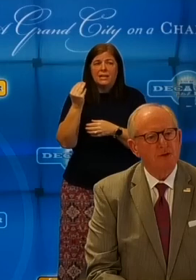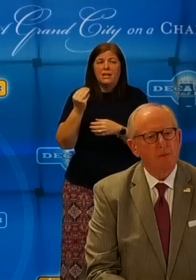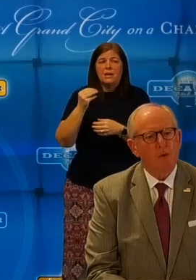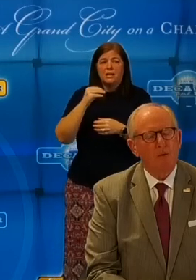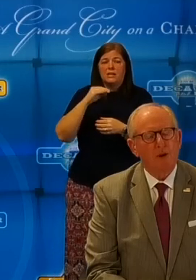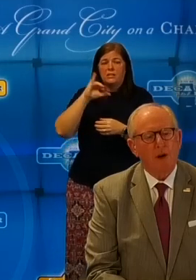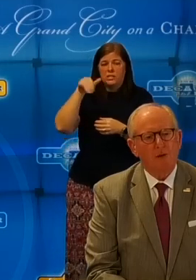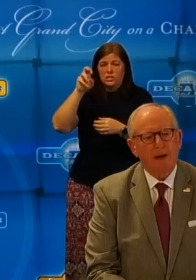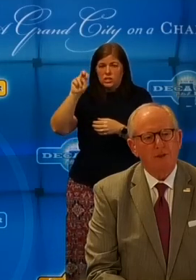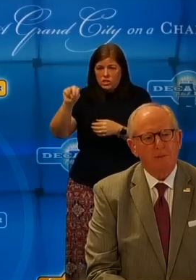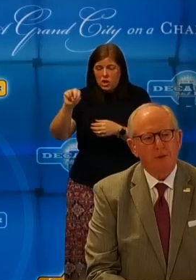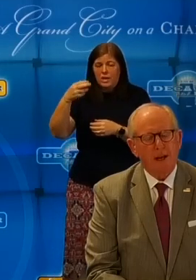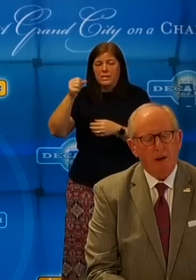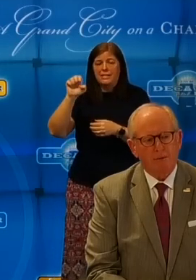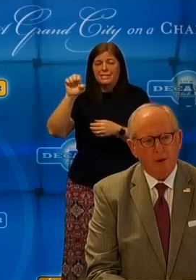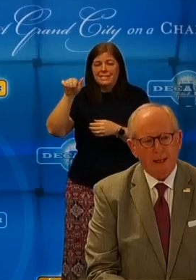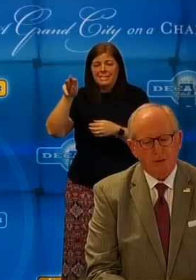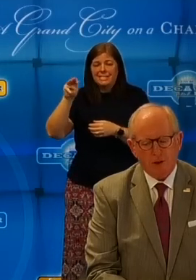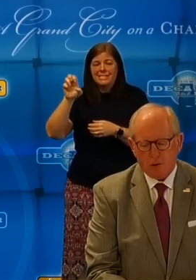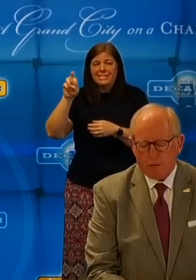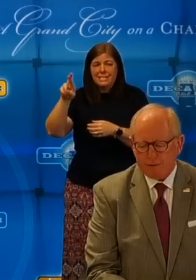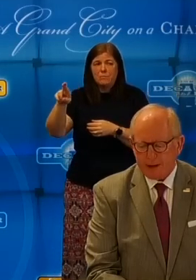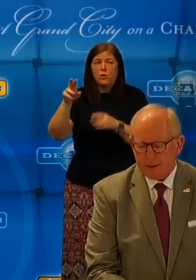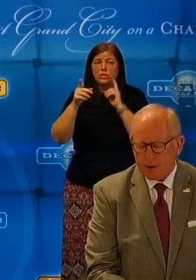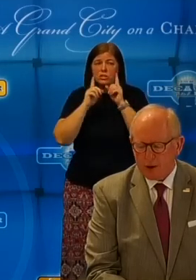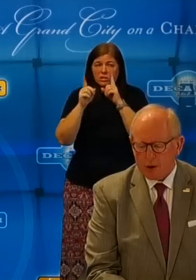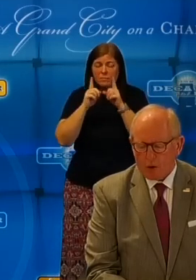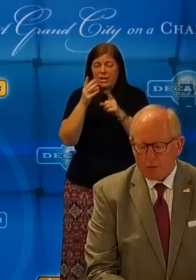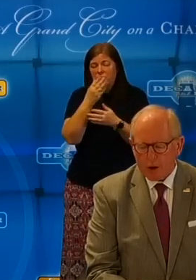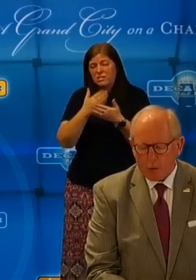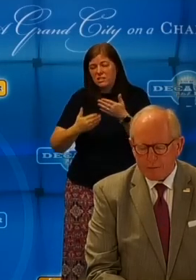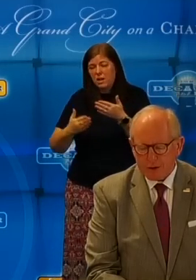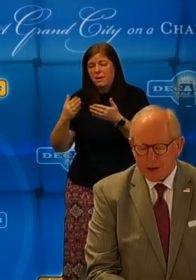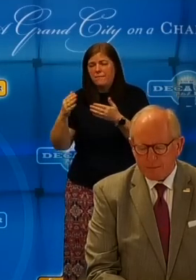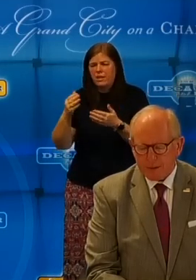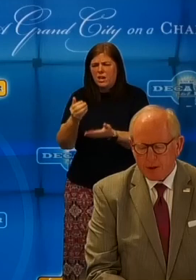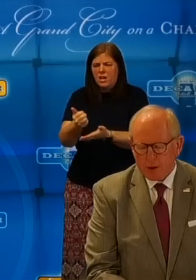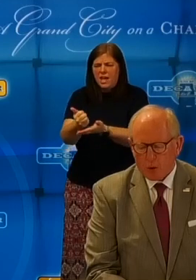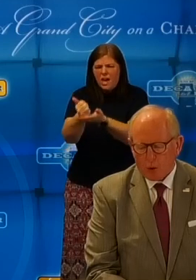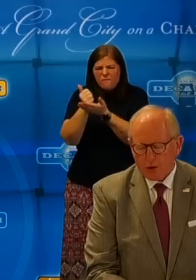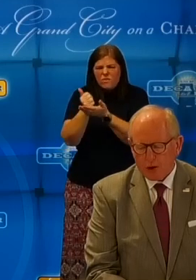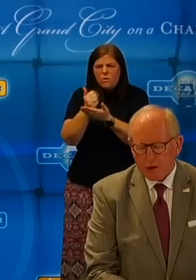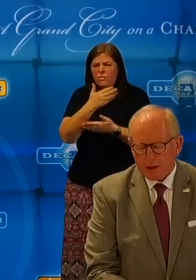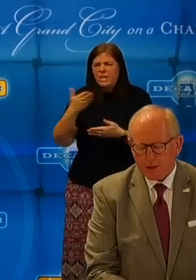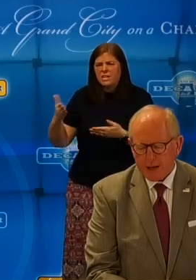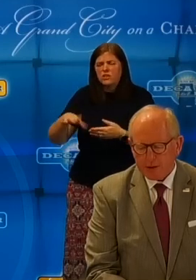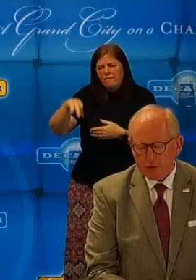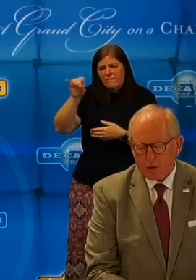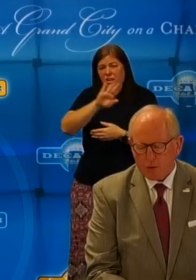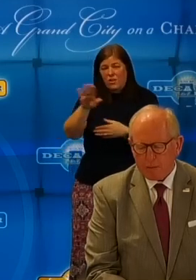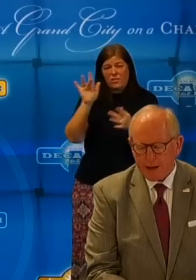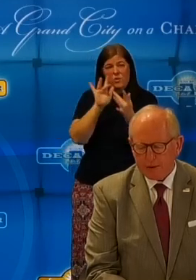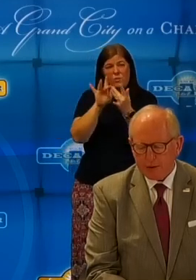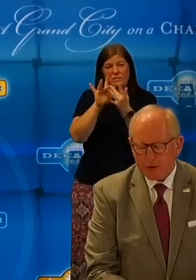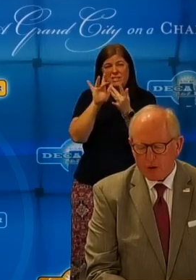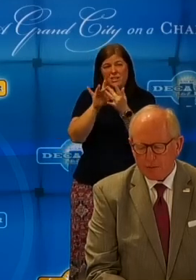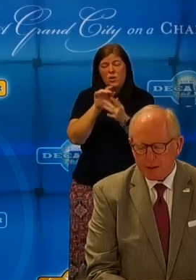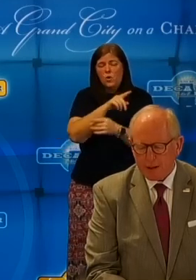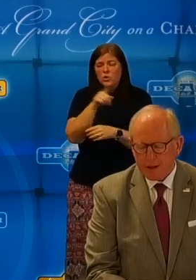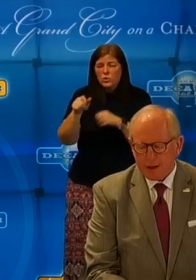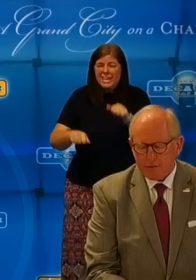Mr. Seymour talked about some of the helpful links that you will find on their website, or you can contact your local bank